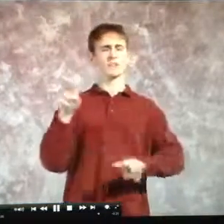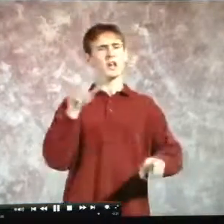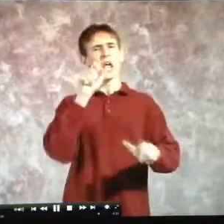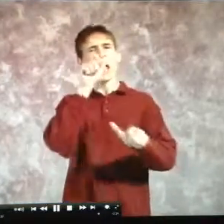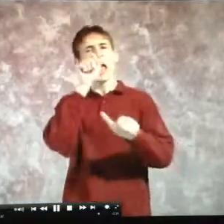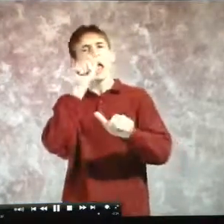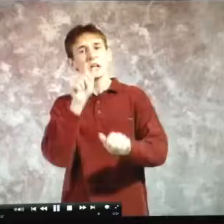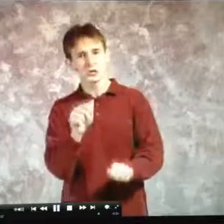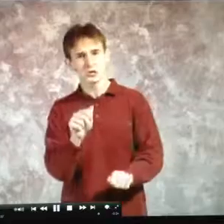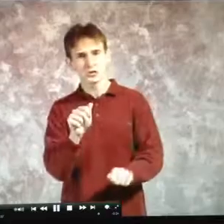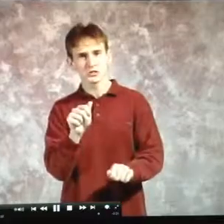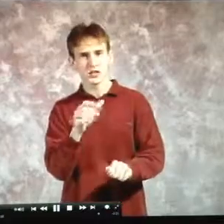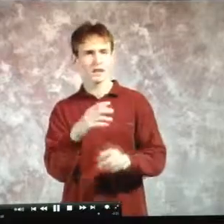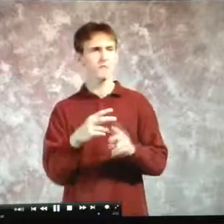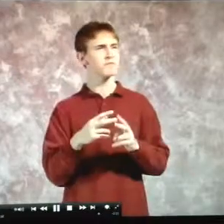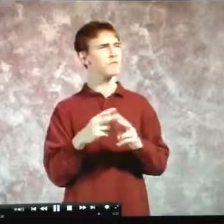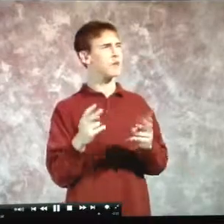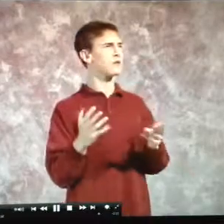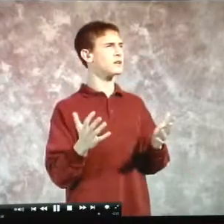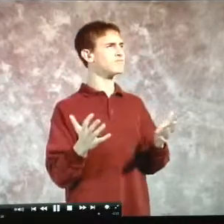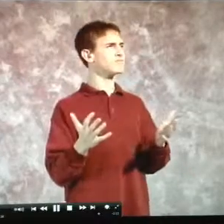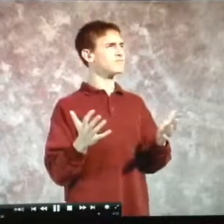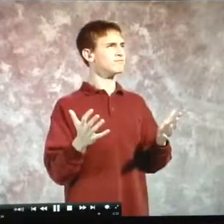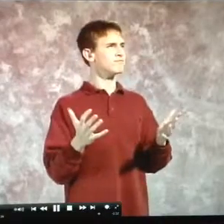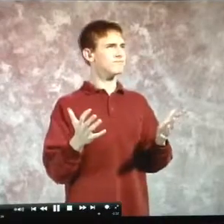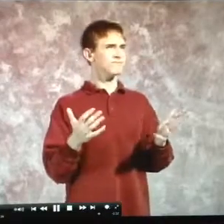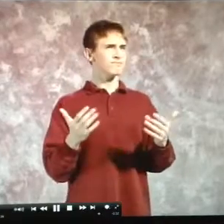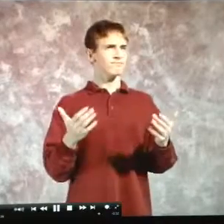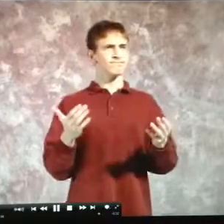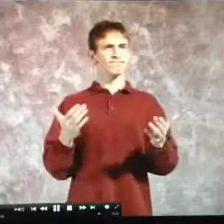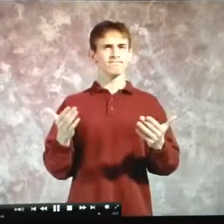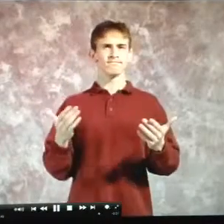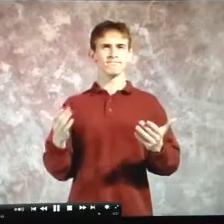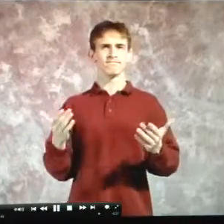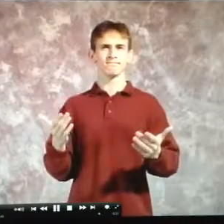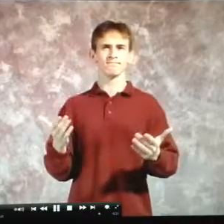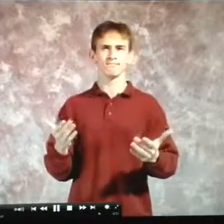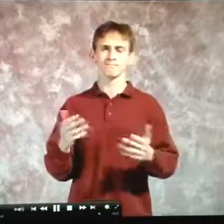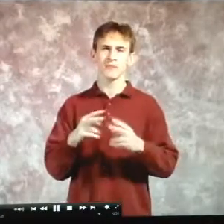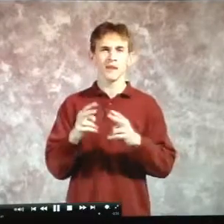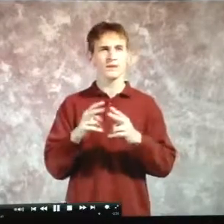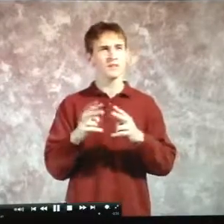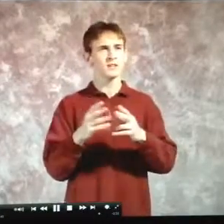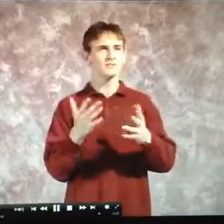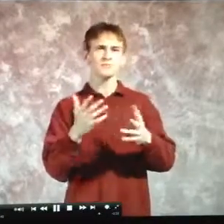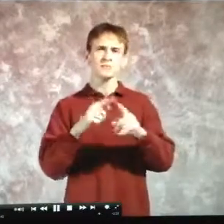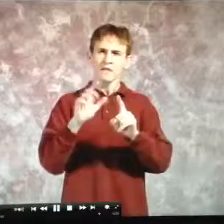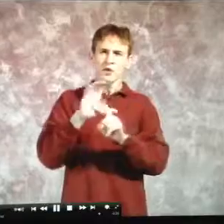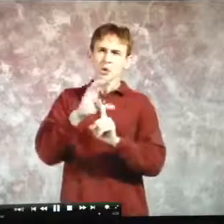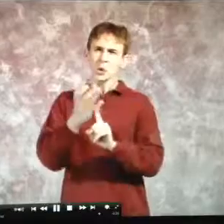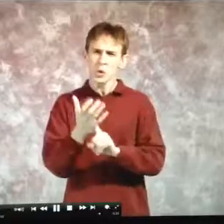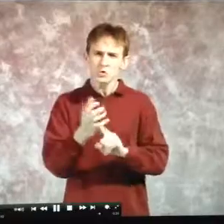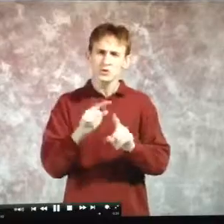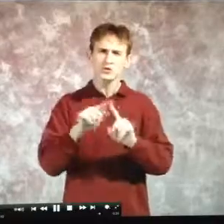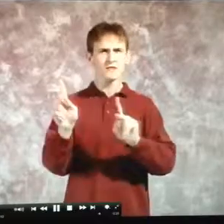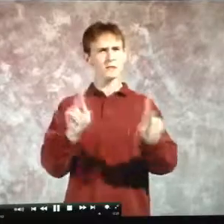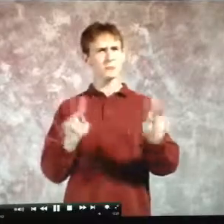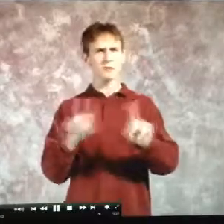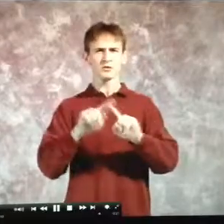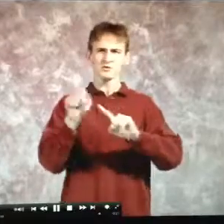After touring and seeing all these places, it was really interesting. It was very, how do you call it? It was just interesting